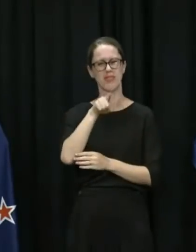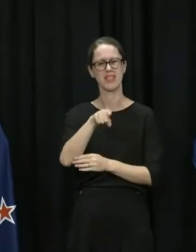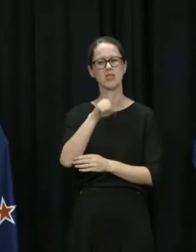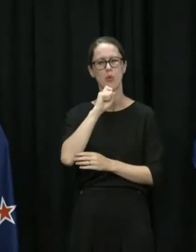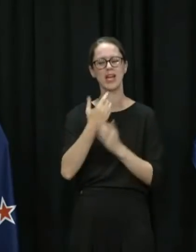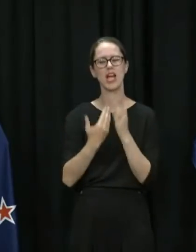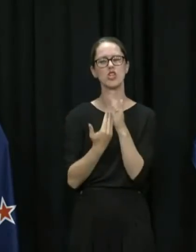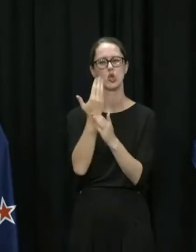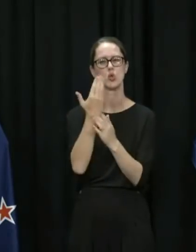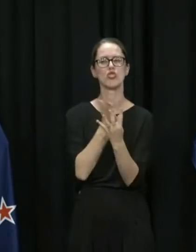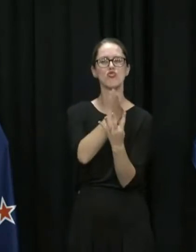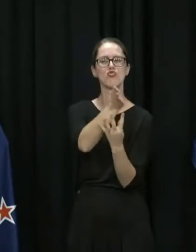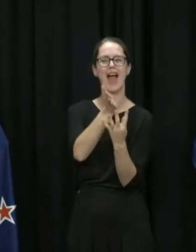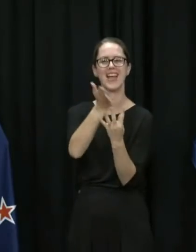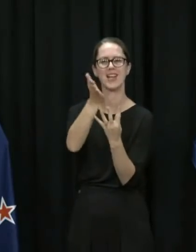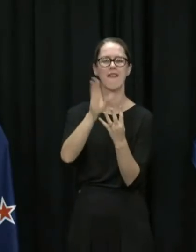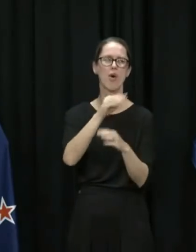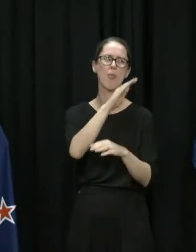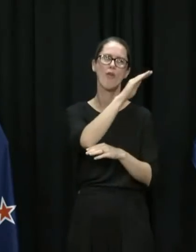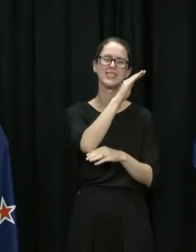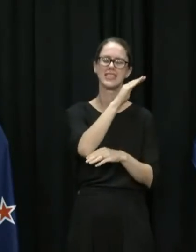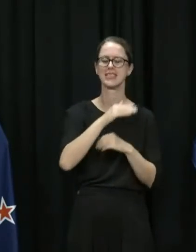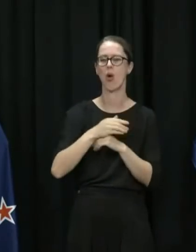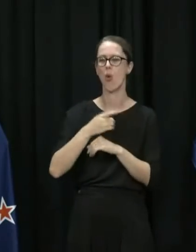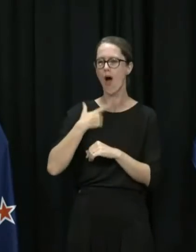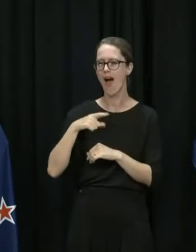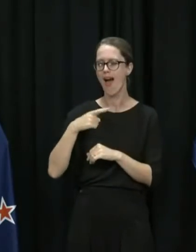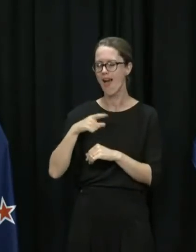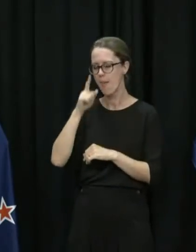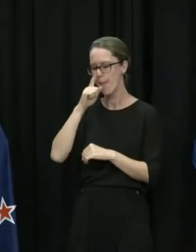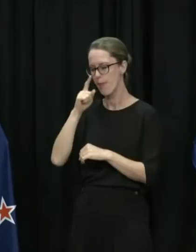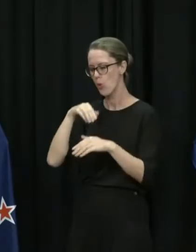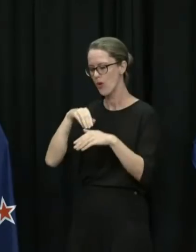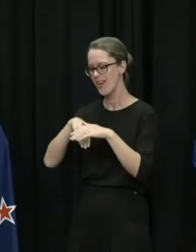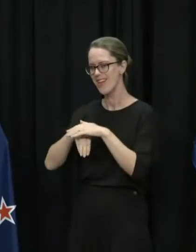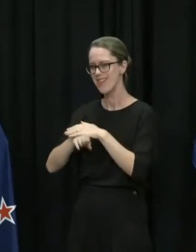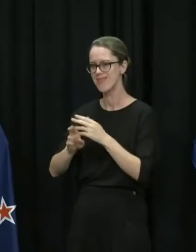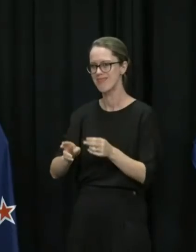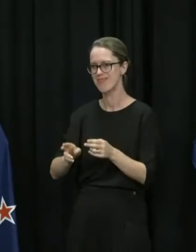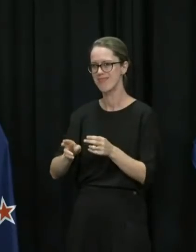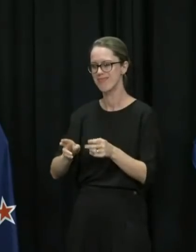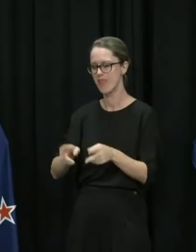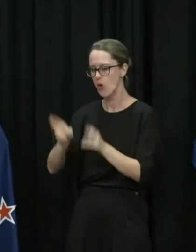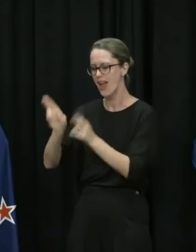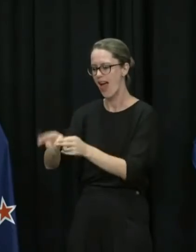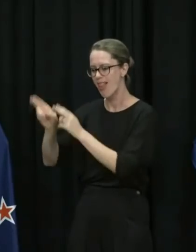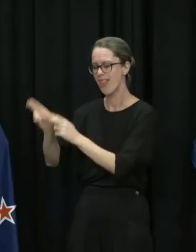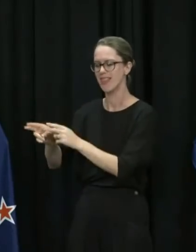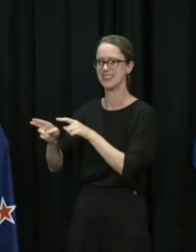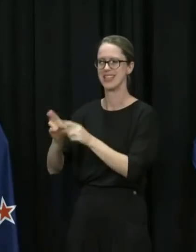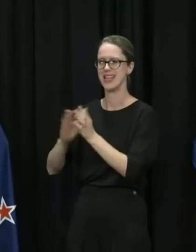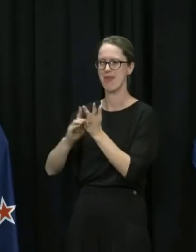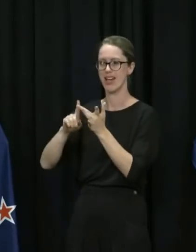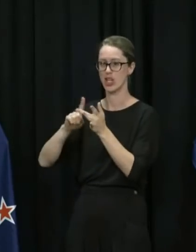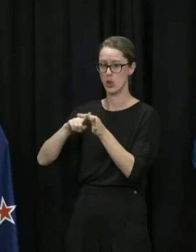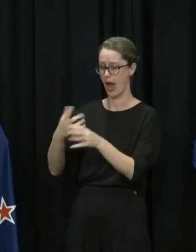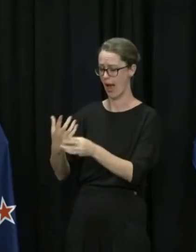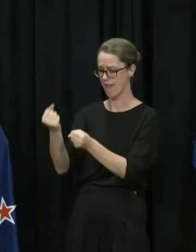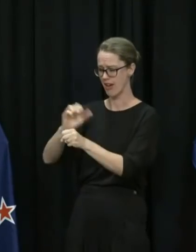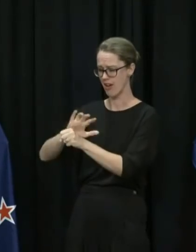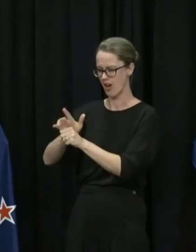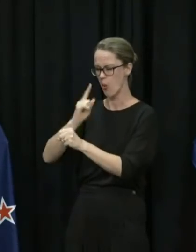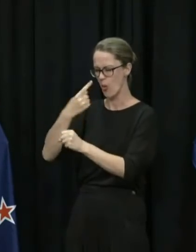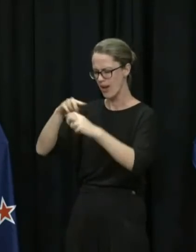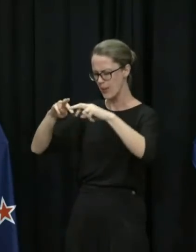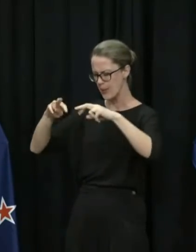And the reason for that is we've just seen an increasing proportion of the whole genome sequencing on our cases in managed